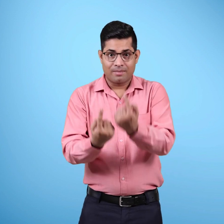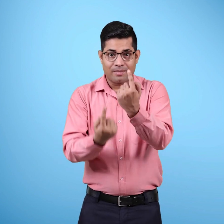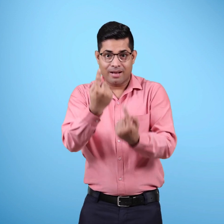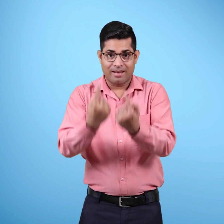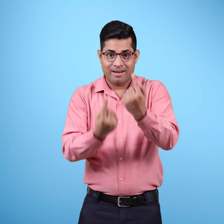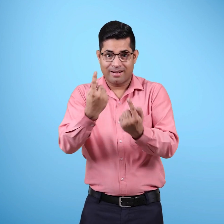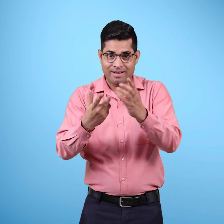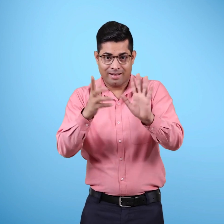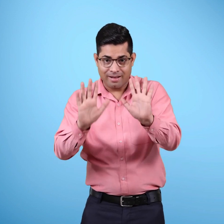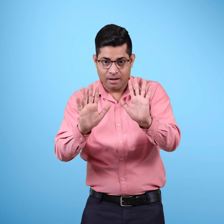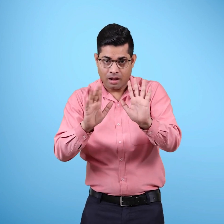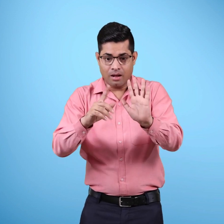Let us get to know